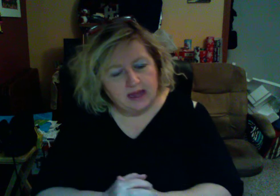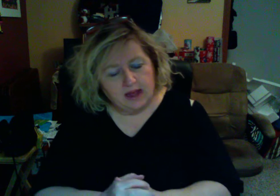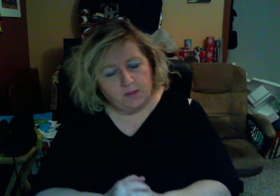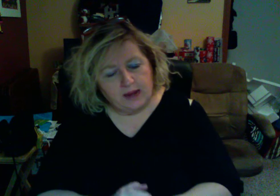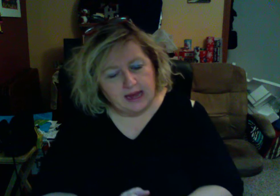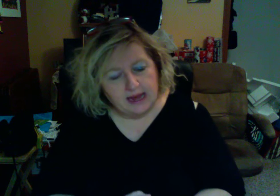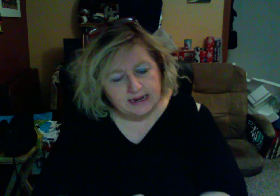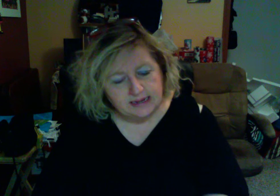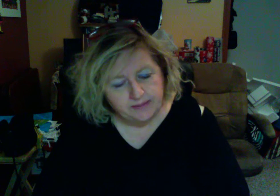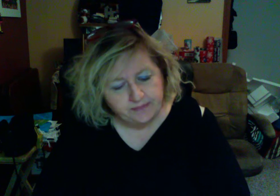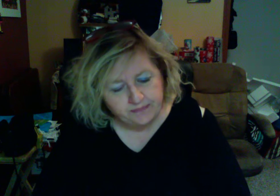we had